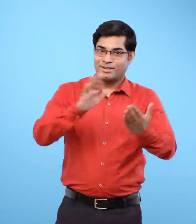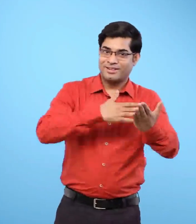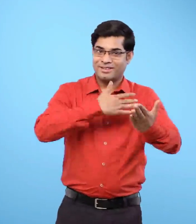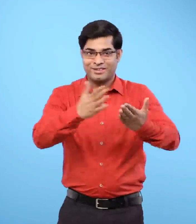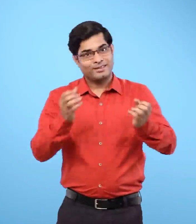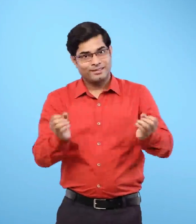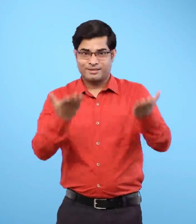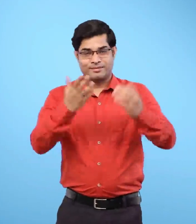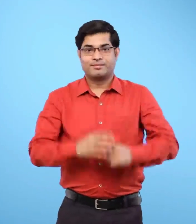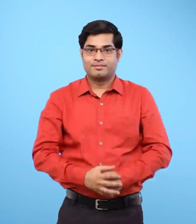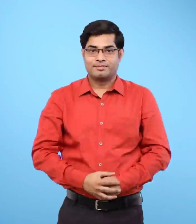Here is the poem.